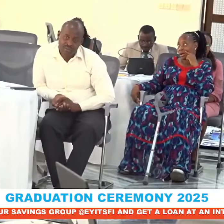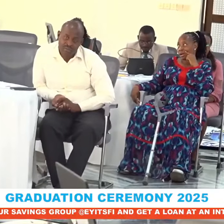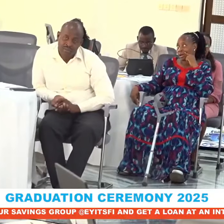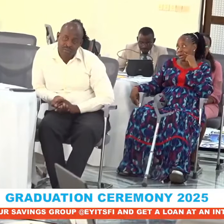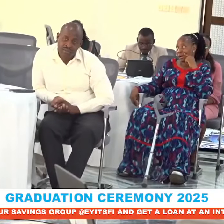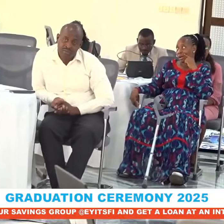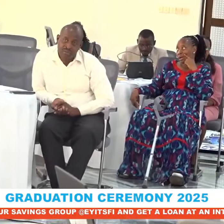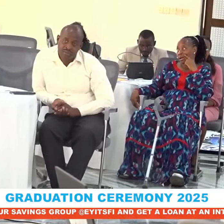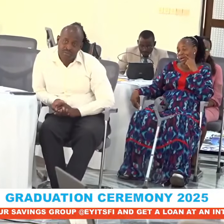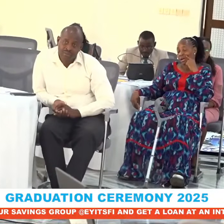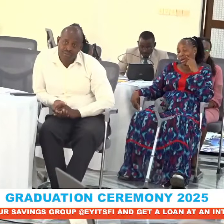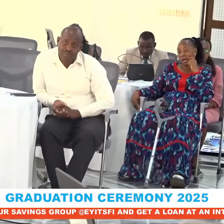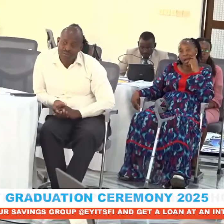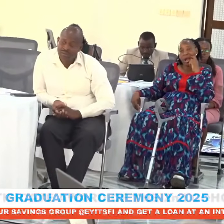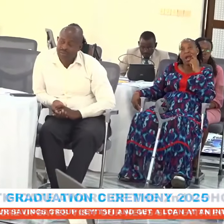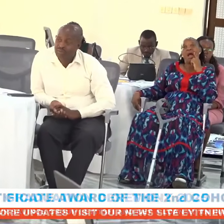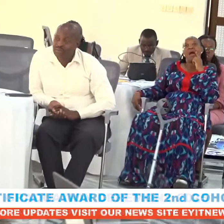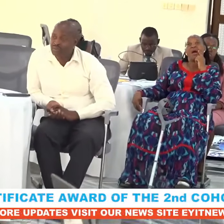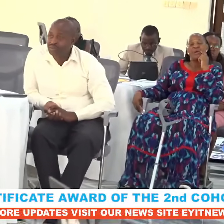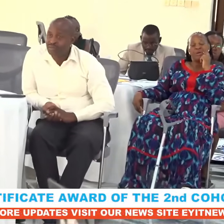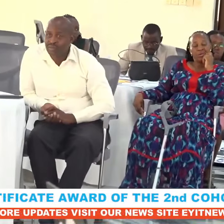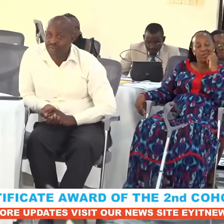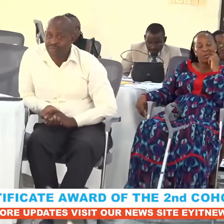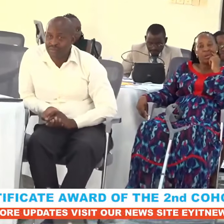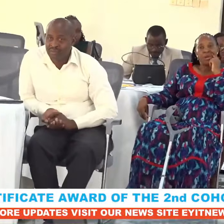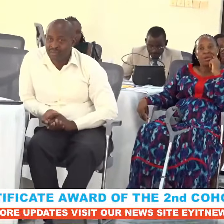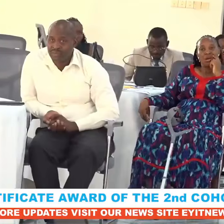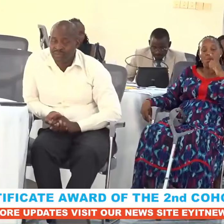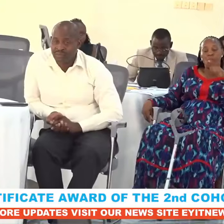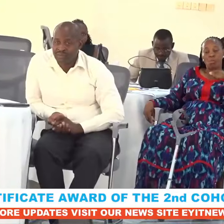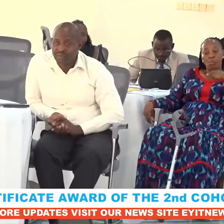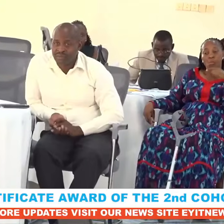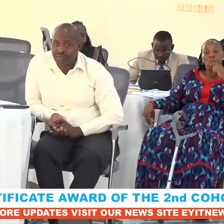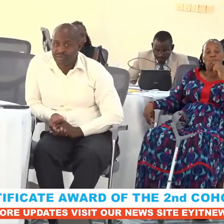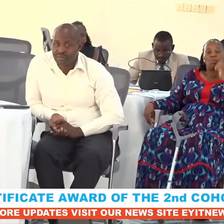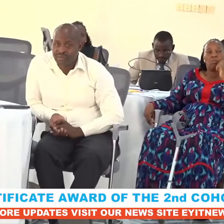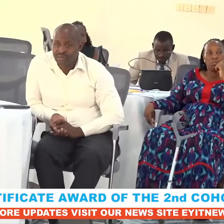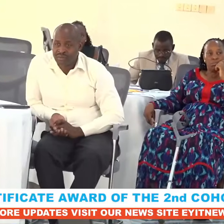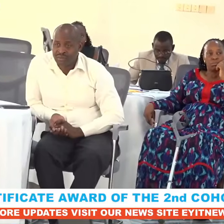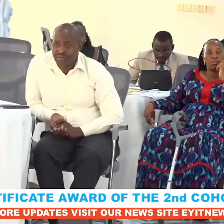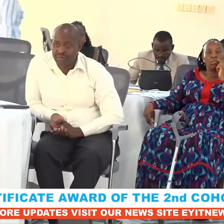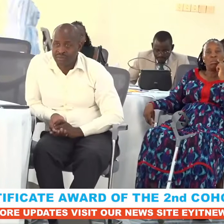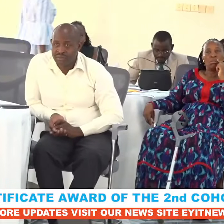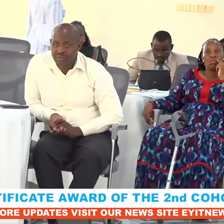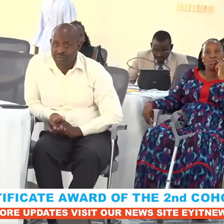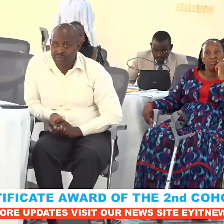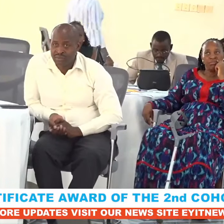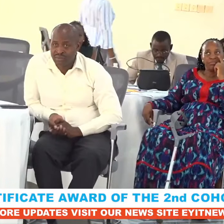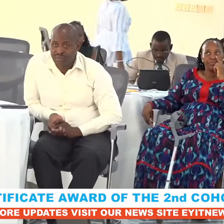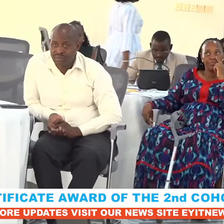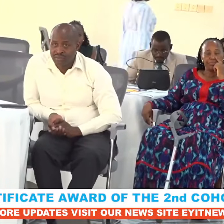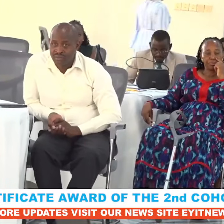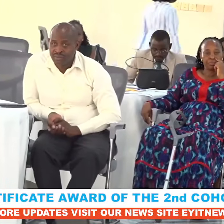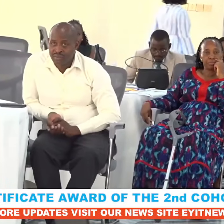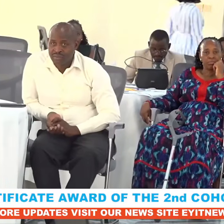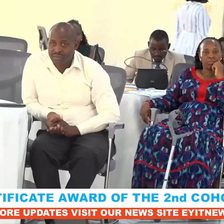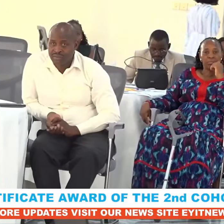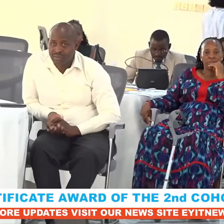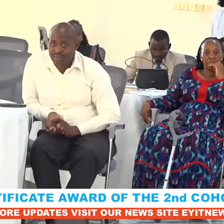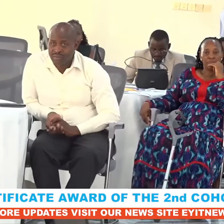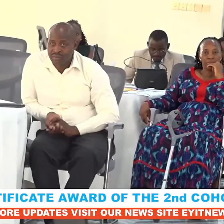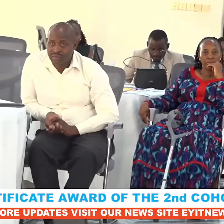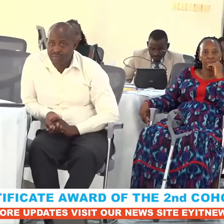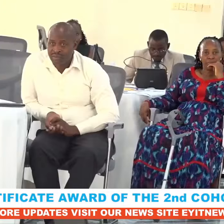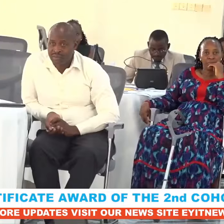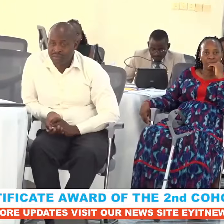you mislead the person you are representing, can vote otherwise. So